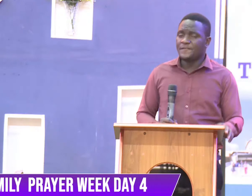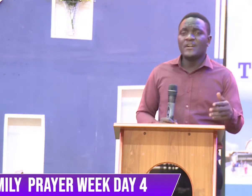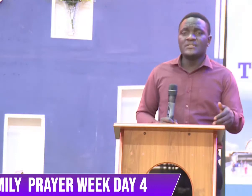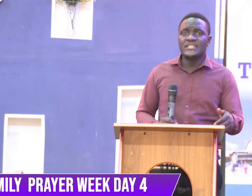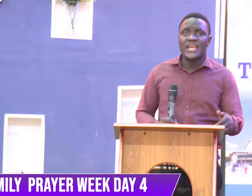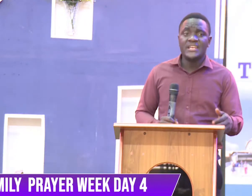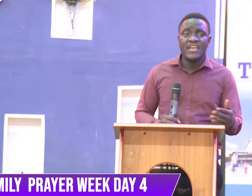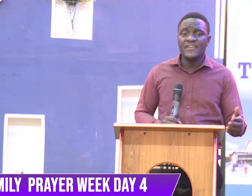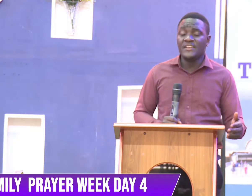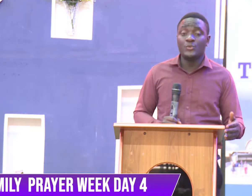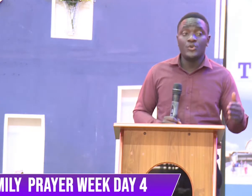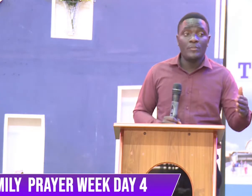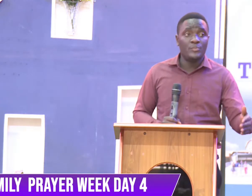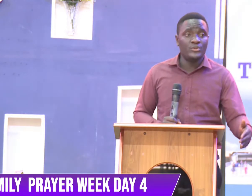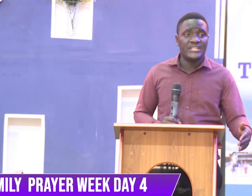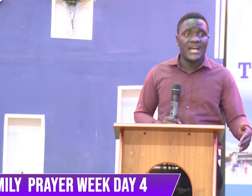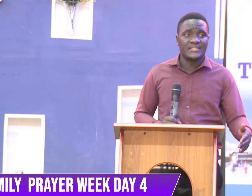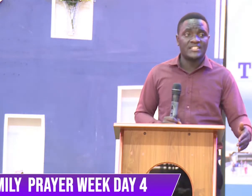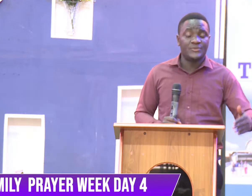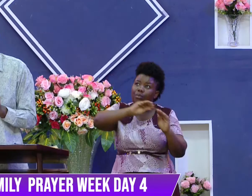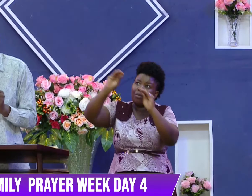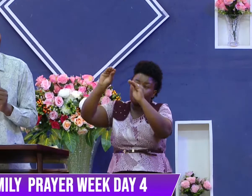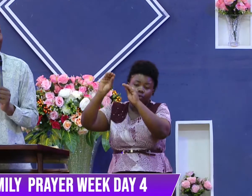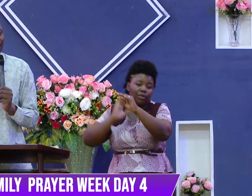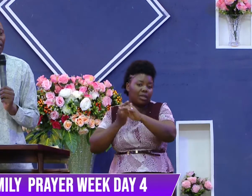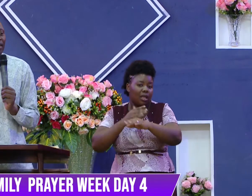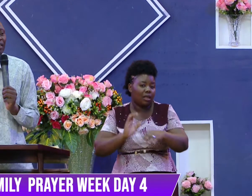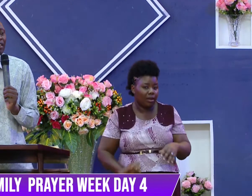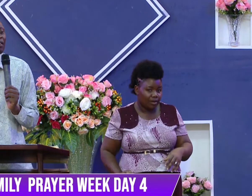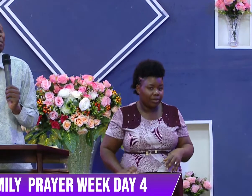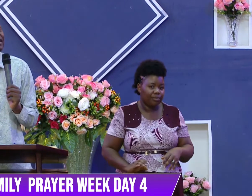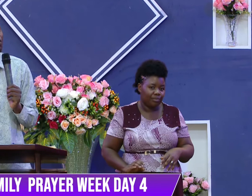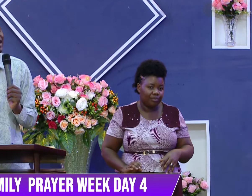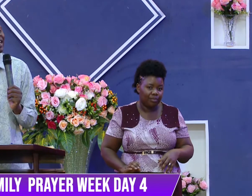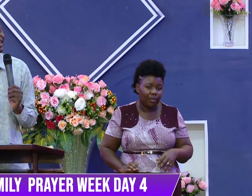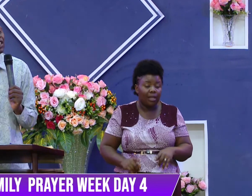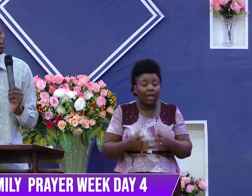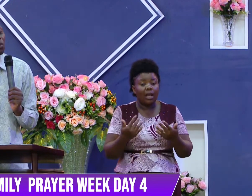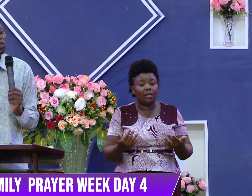If it fails here in heaven, it will not be built in us. We leave the earth with our character. By